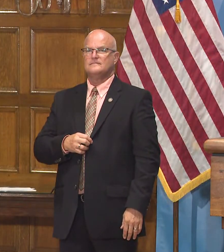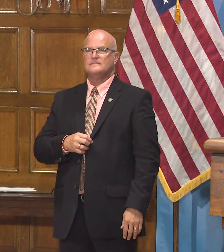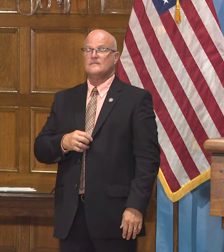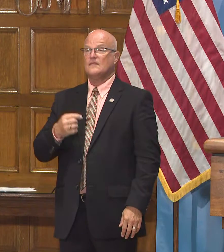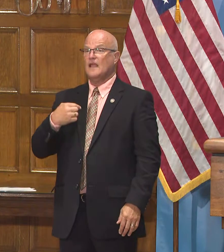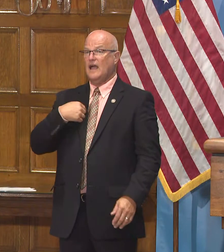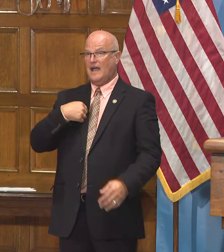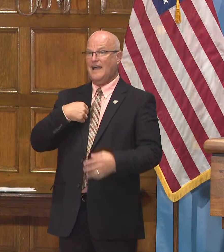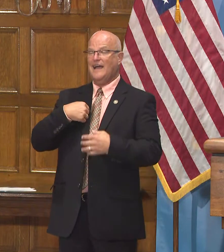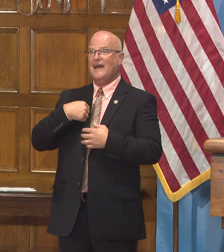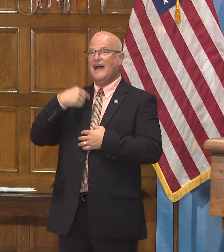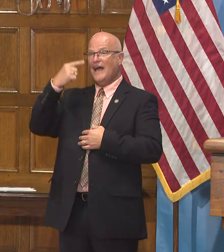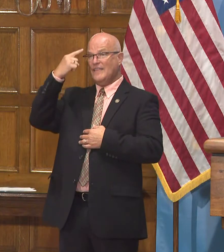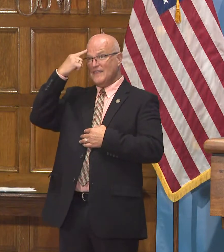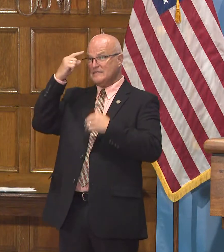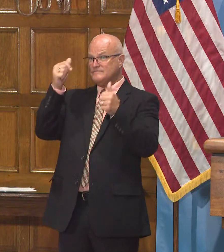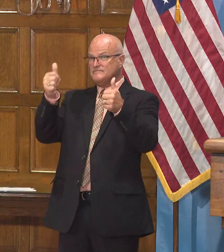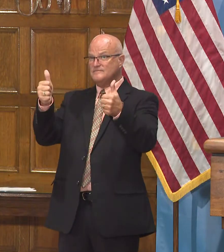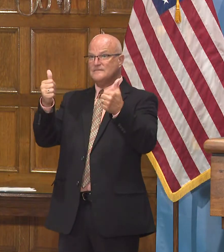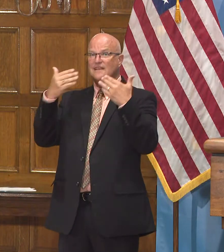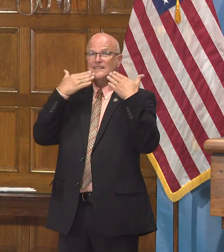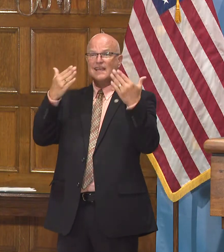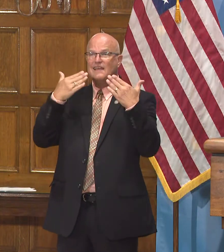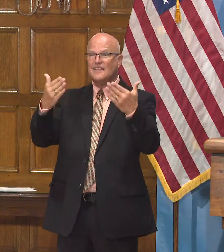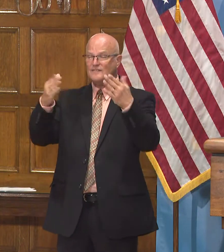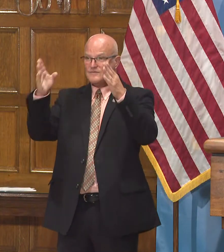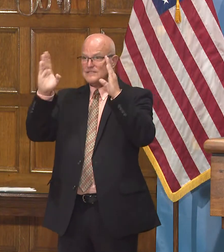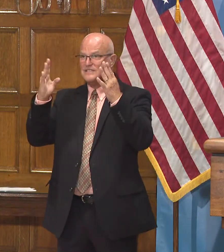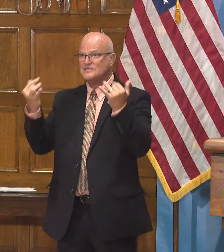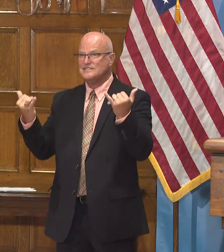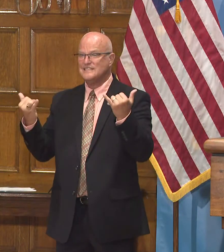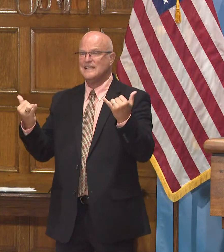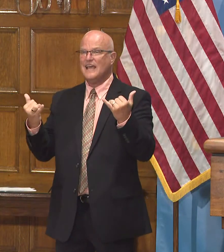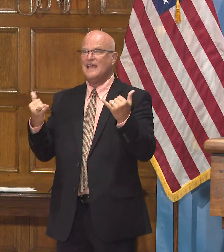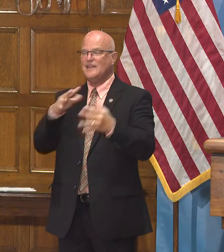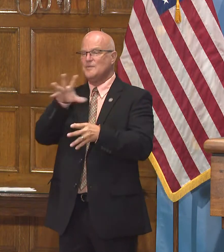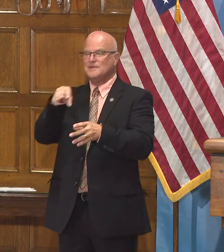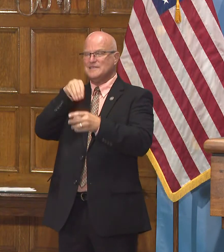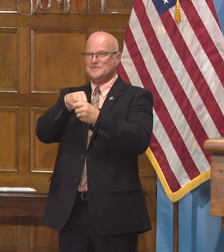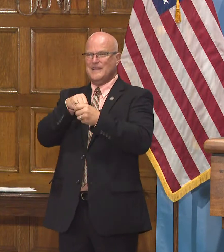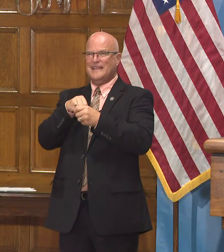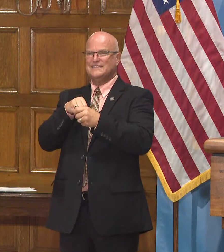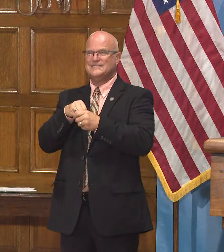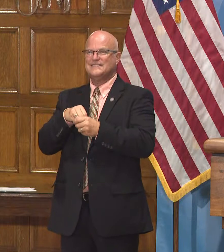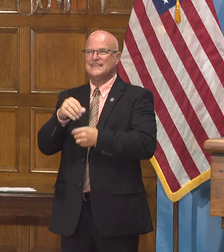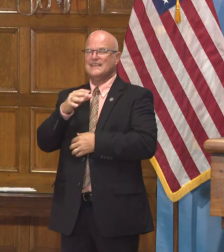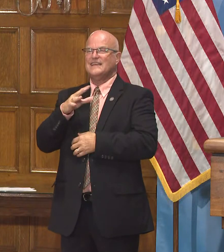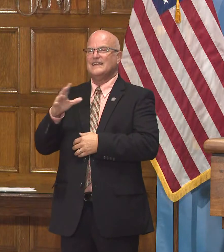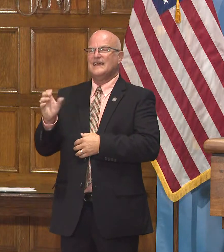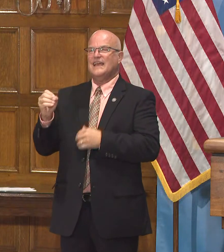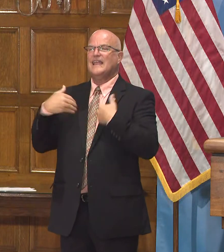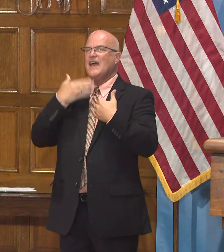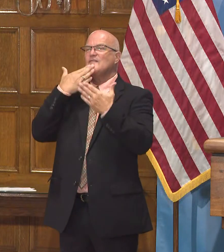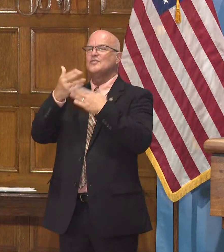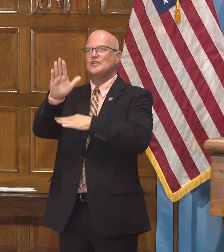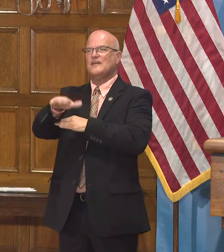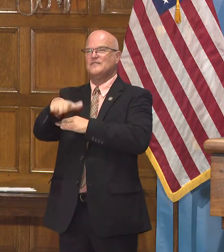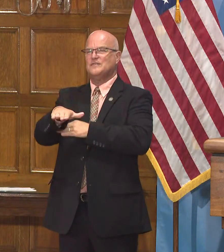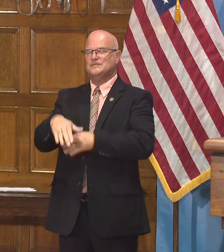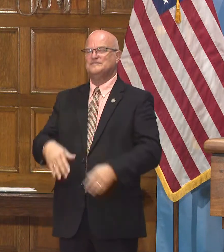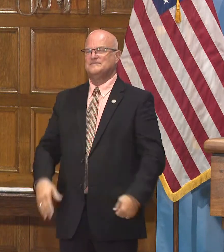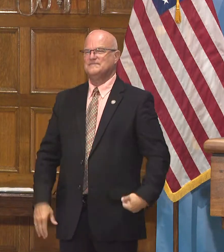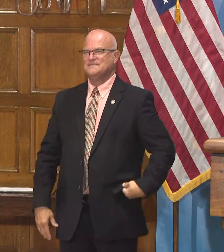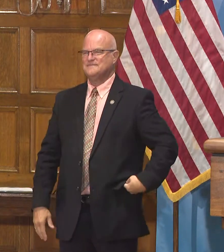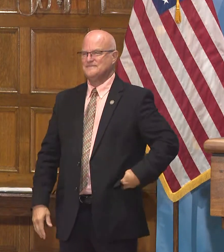I think we're good now. Thank you all for your attention today, your participation, and have a good afternoon.